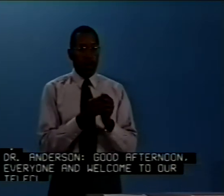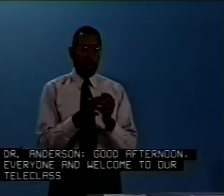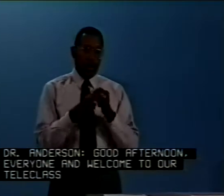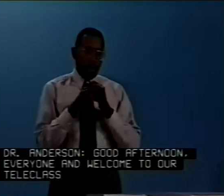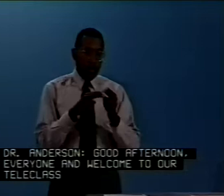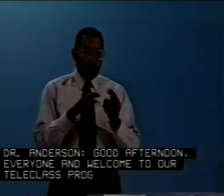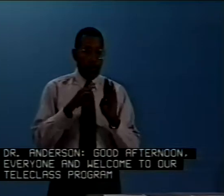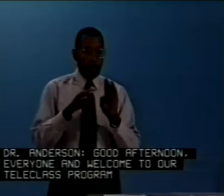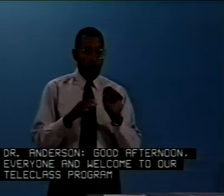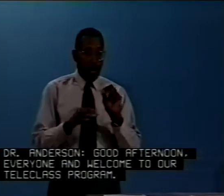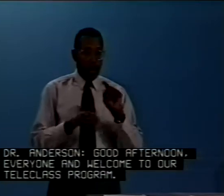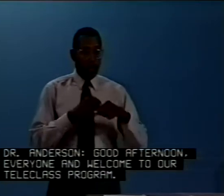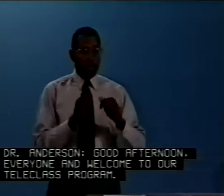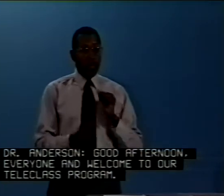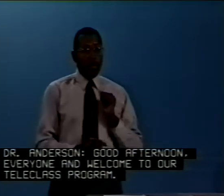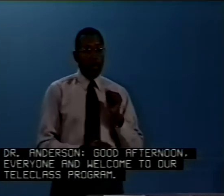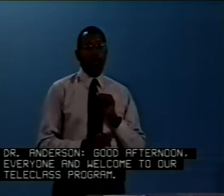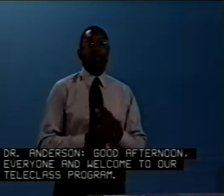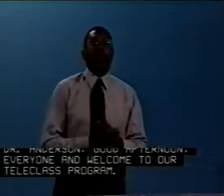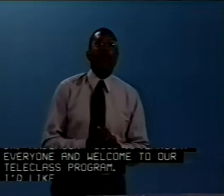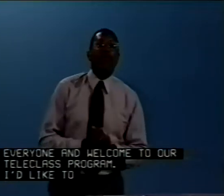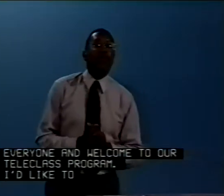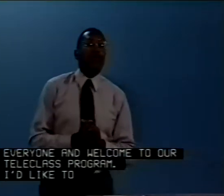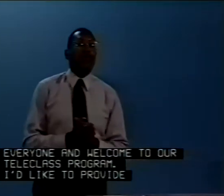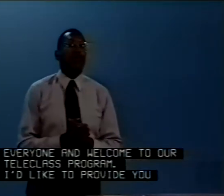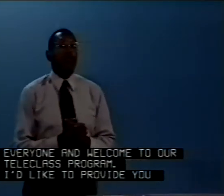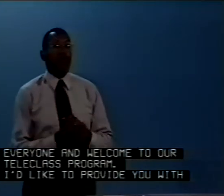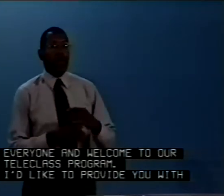I'd like to provide you with a brief background about myself.